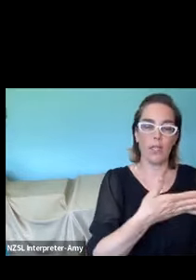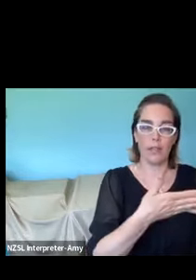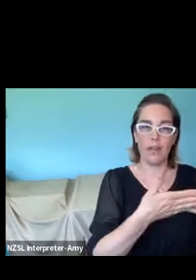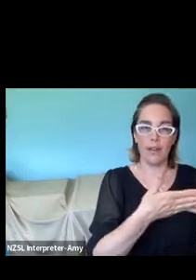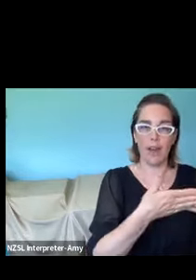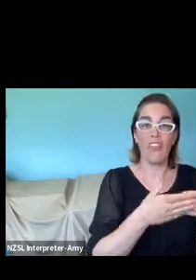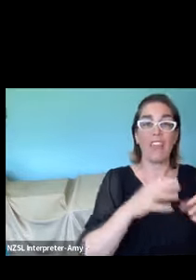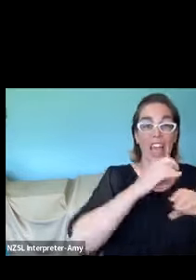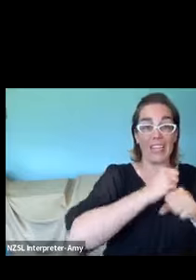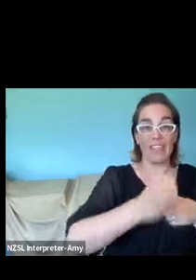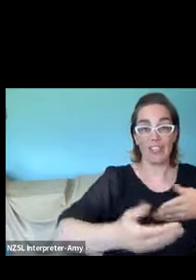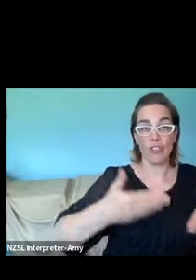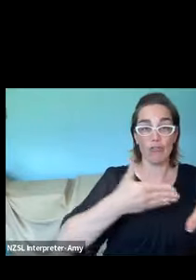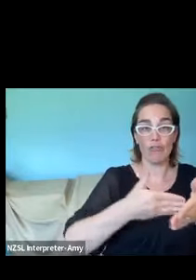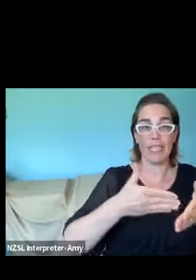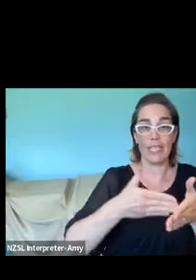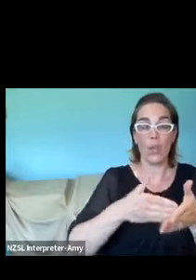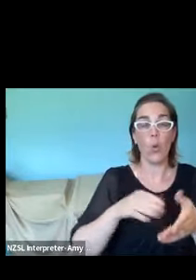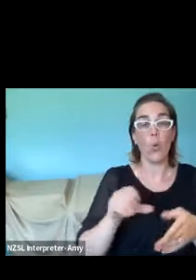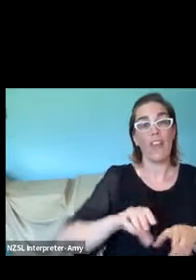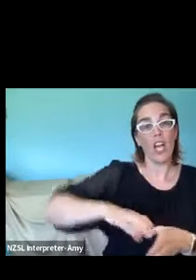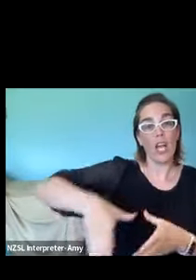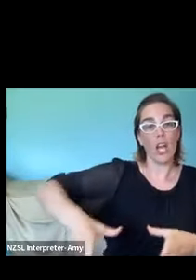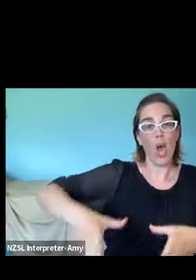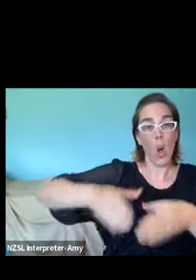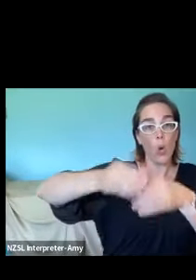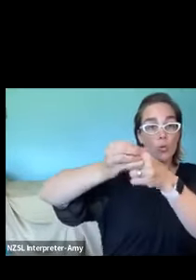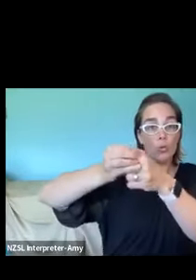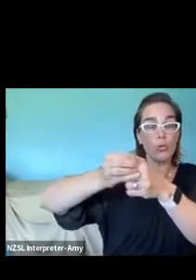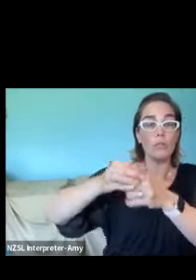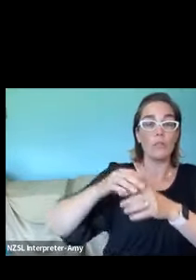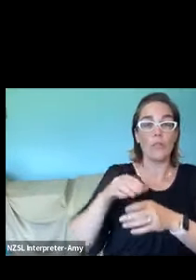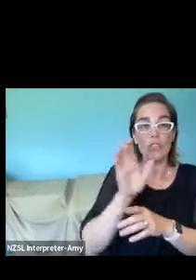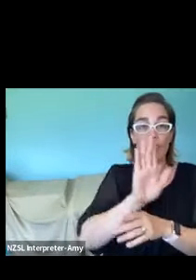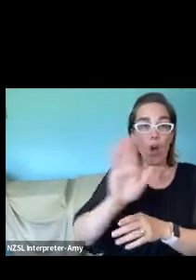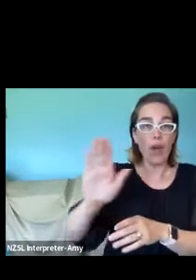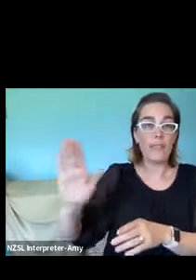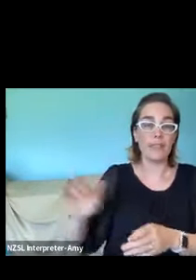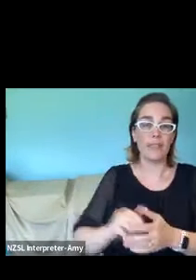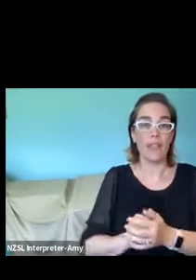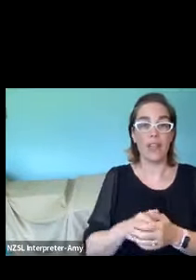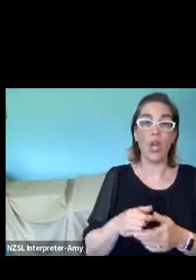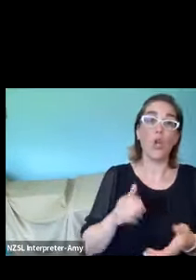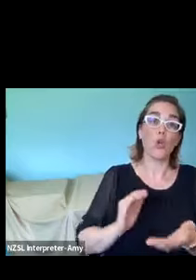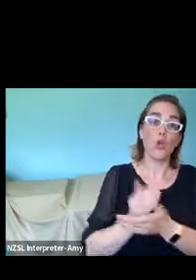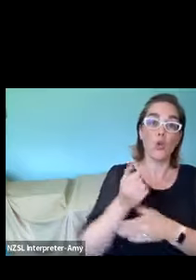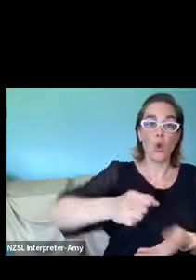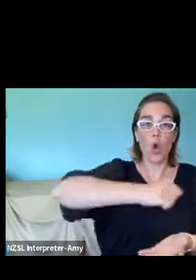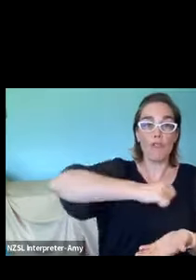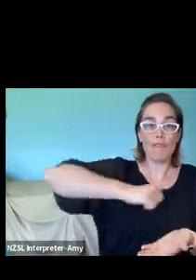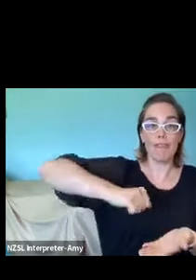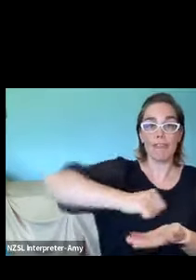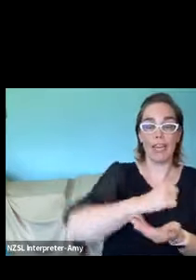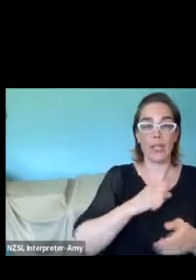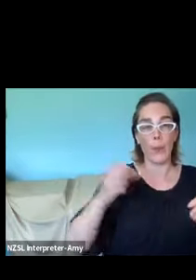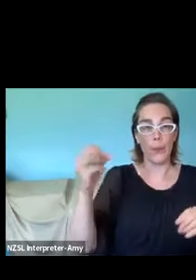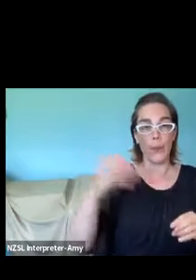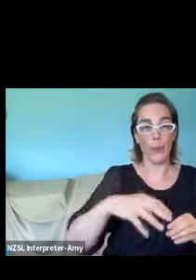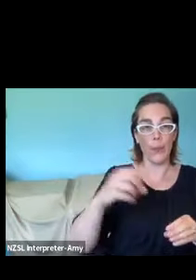and with cones and signs as they were putting new concrete in. There weren't